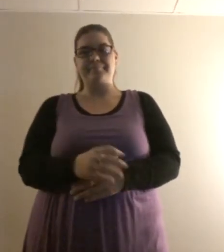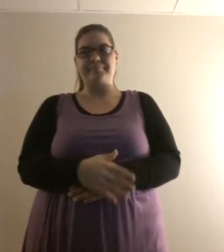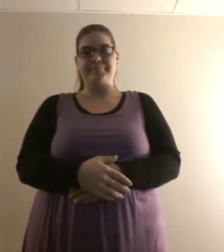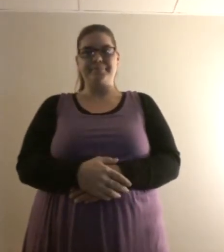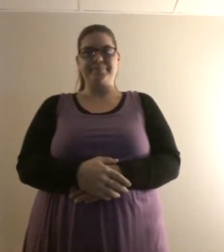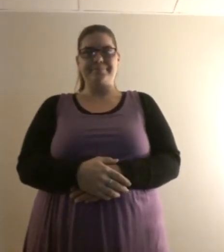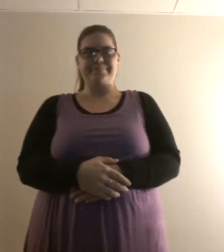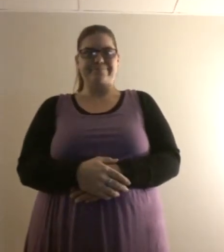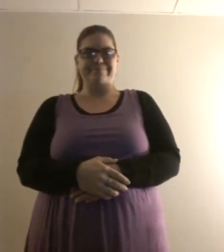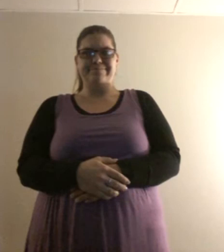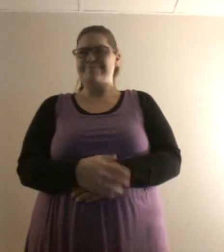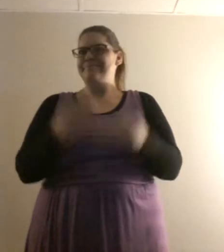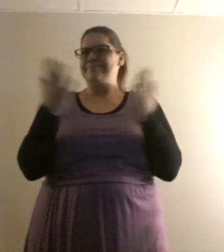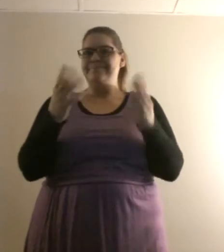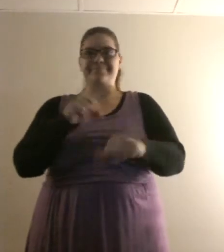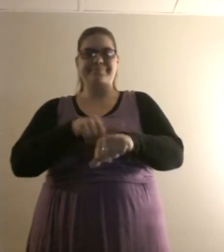So what time of year is it?